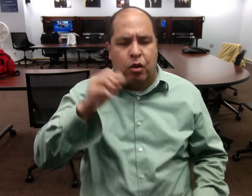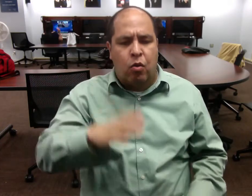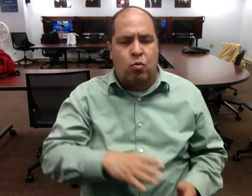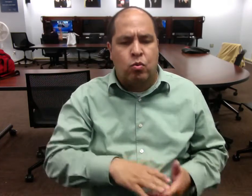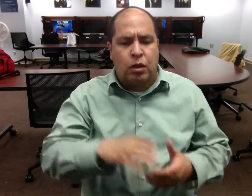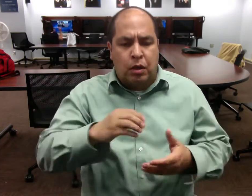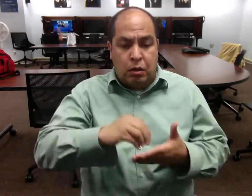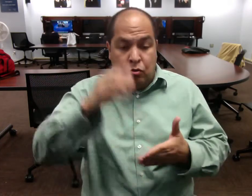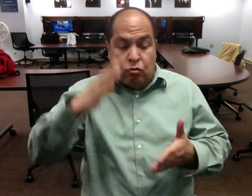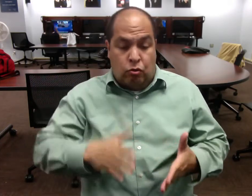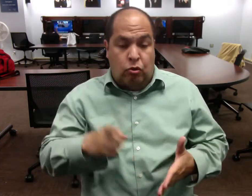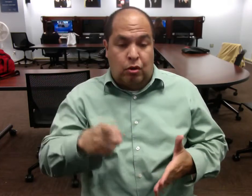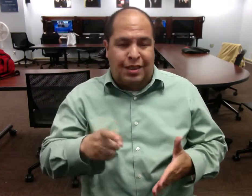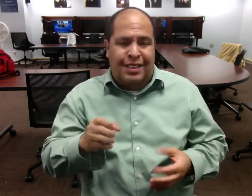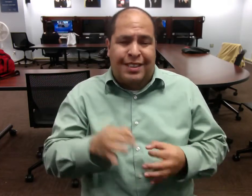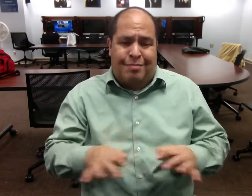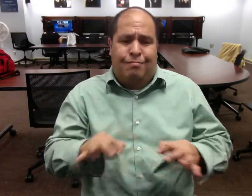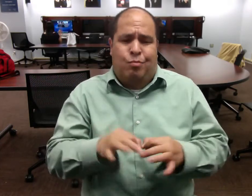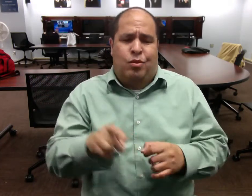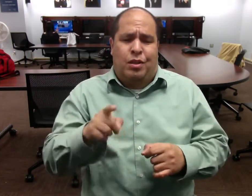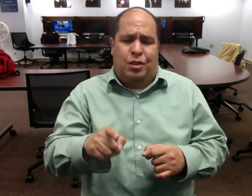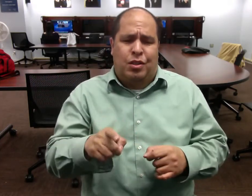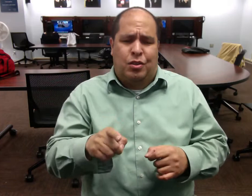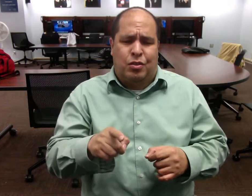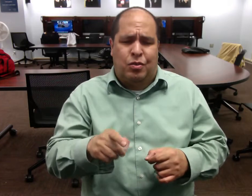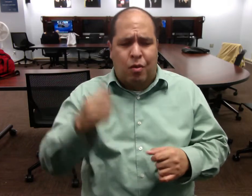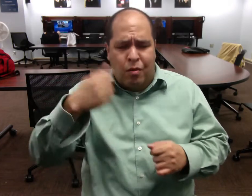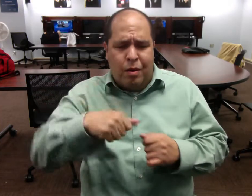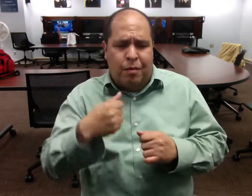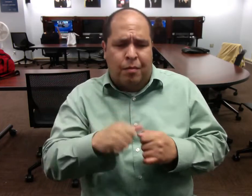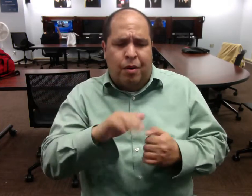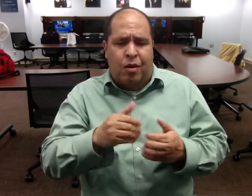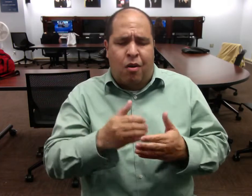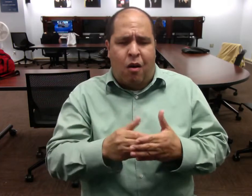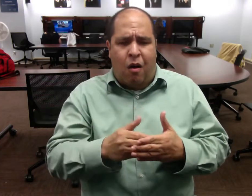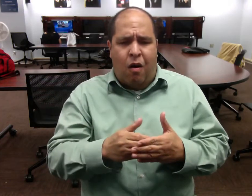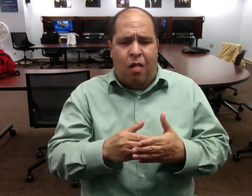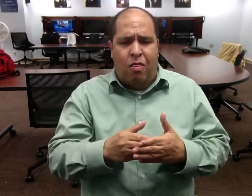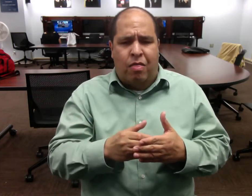information we have taught you about how adults learn.